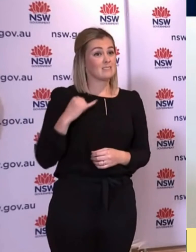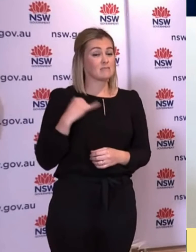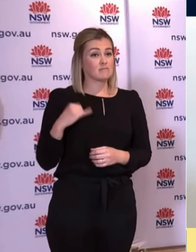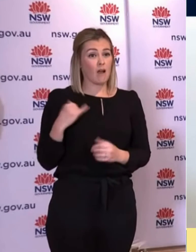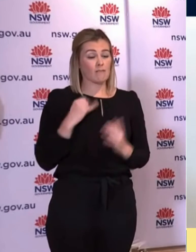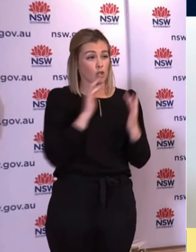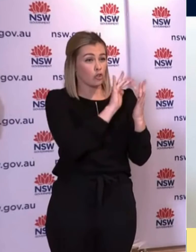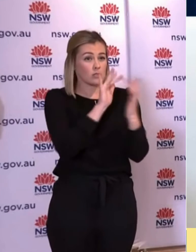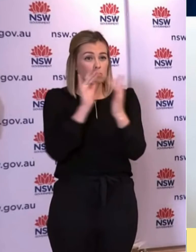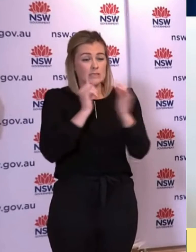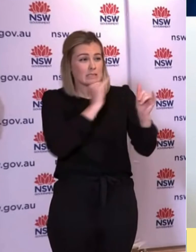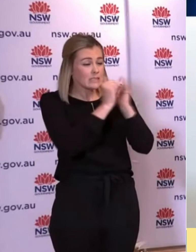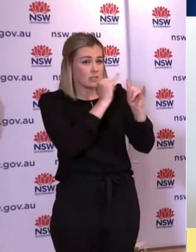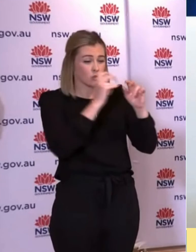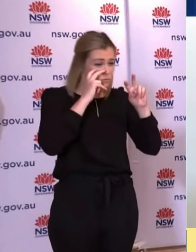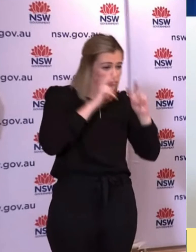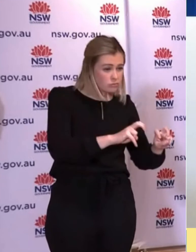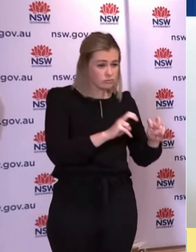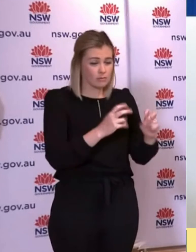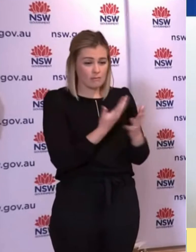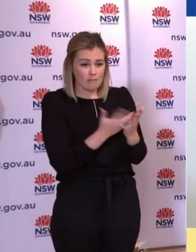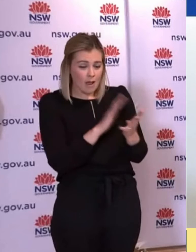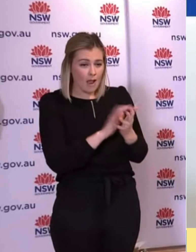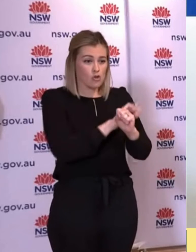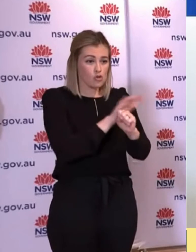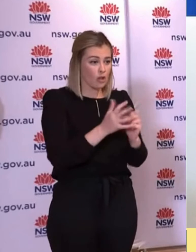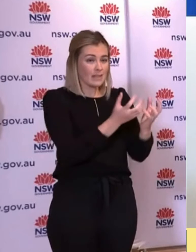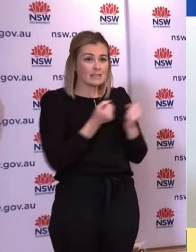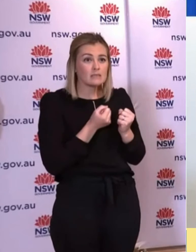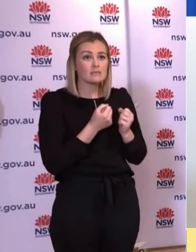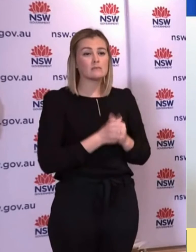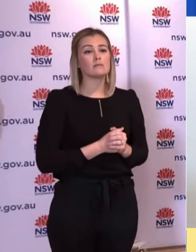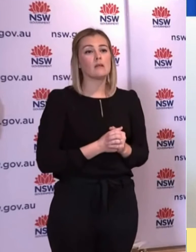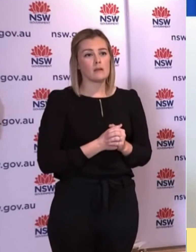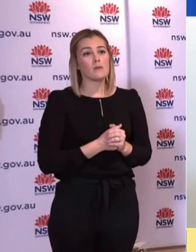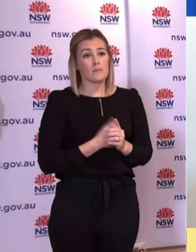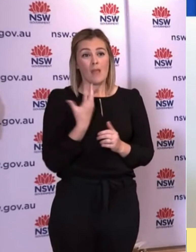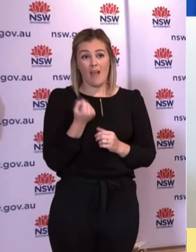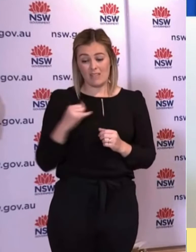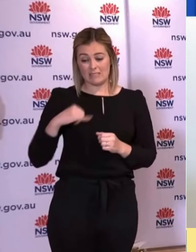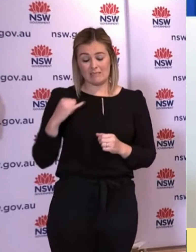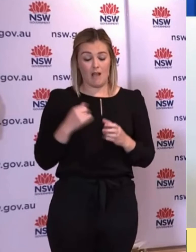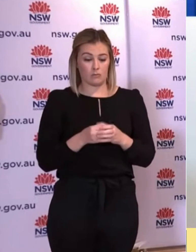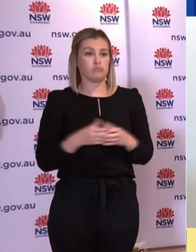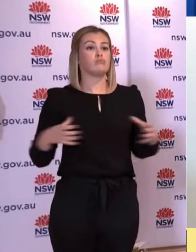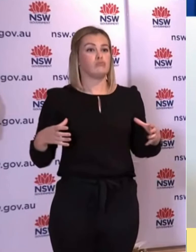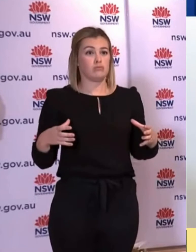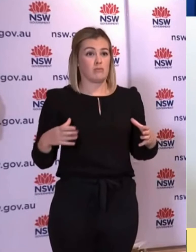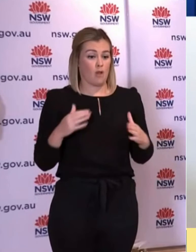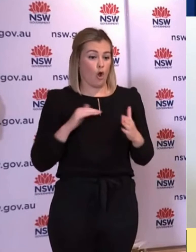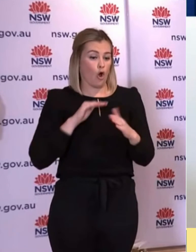to interview cases, follow up venues, follow up contacts, and that number of people is now over